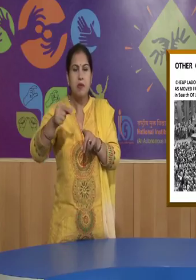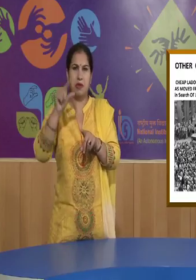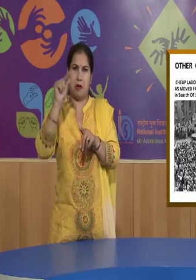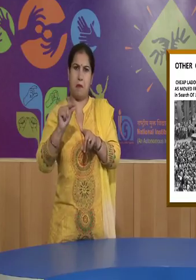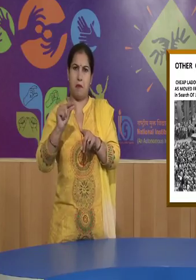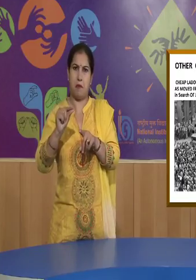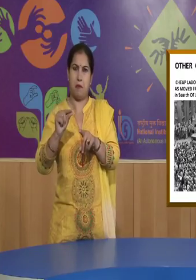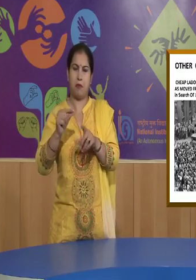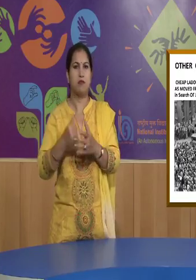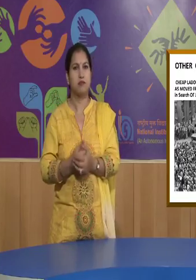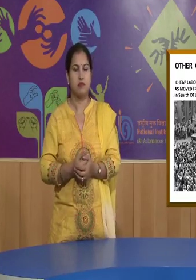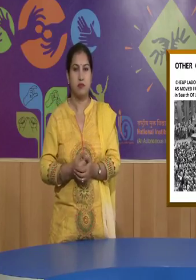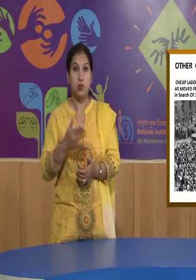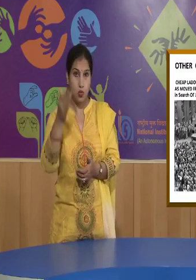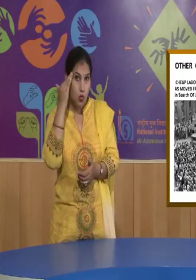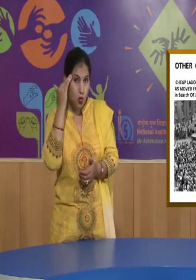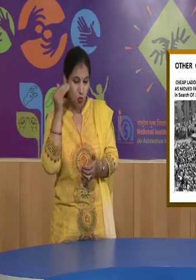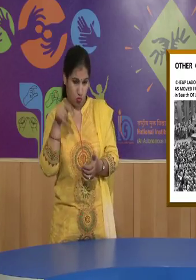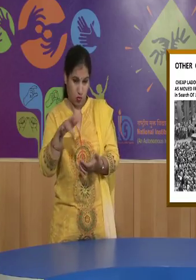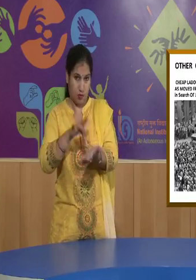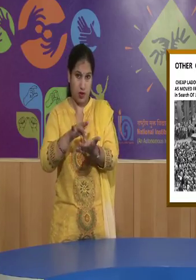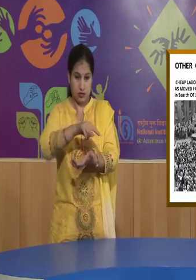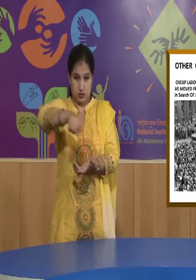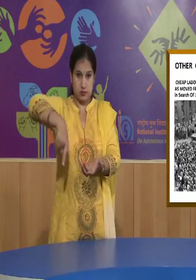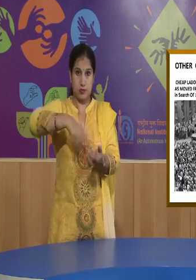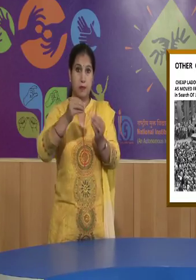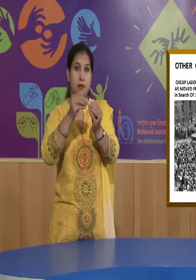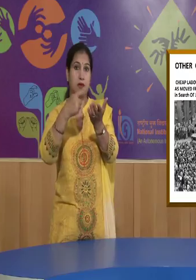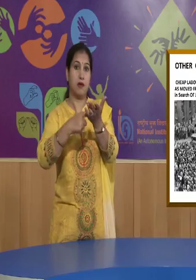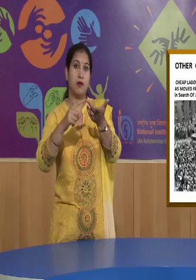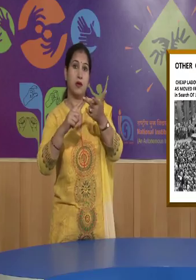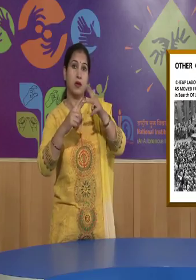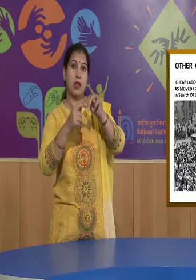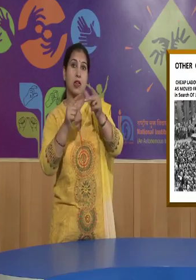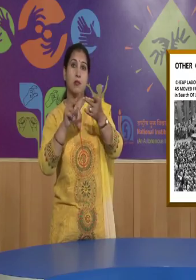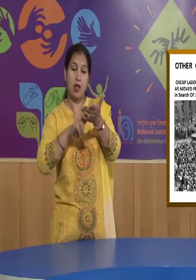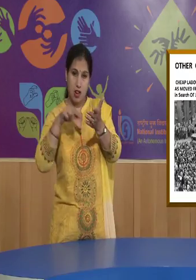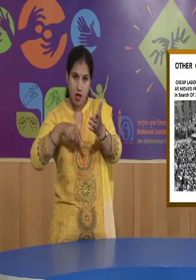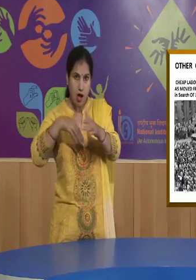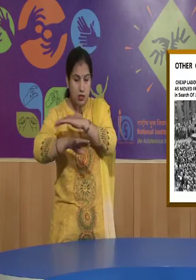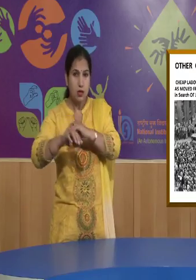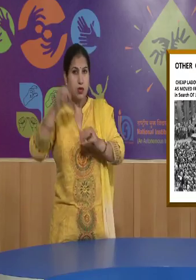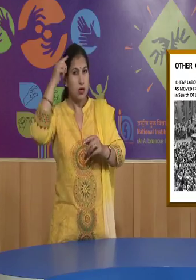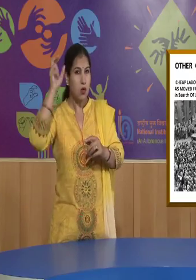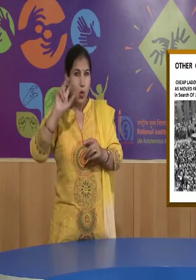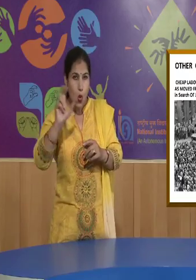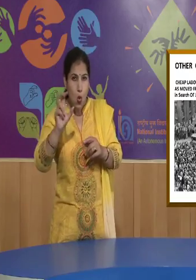Do you know that Britain had large quantities of coal and iron,